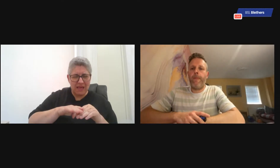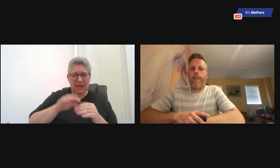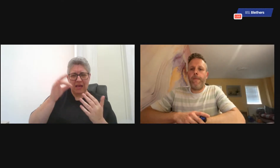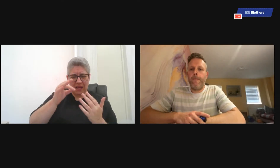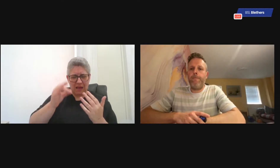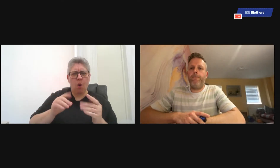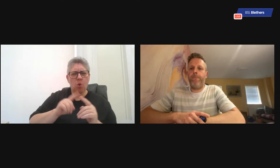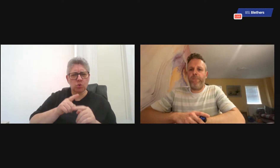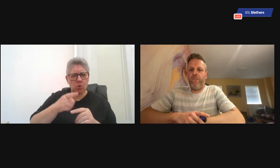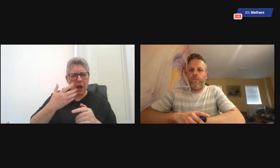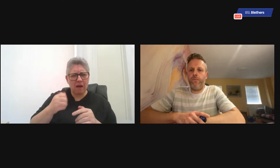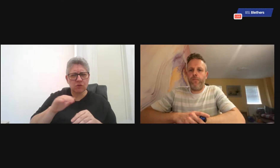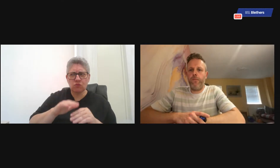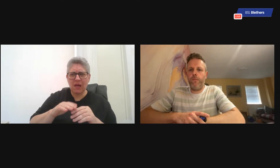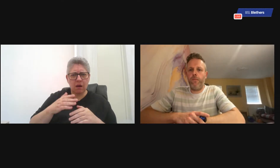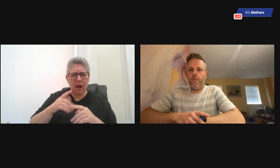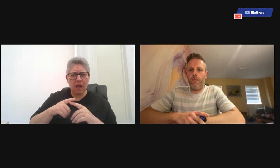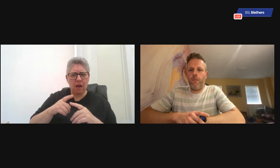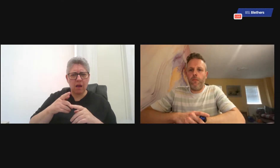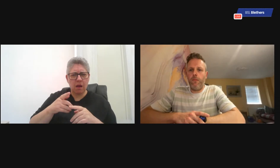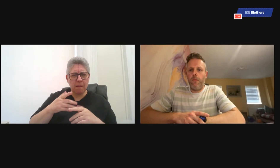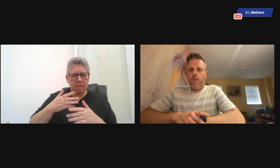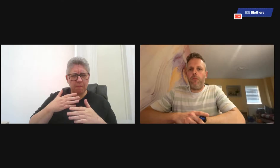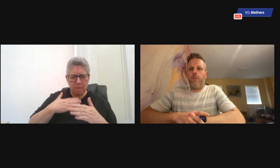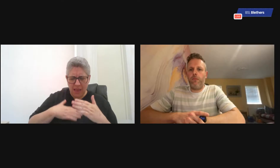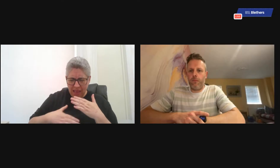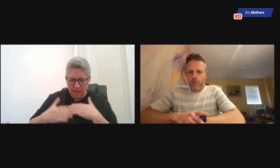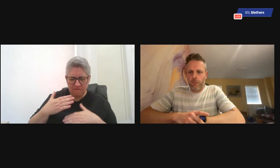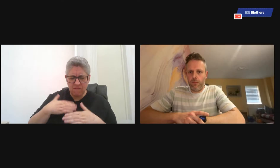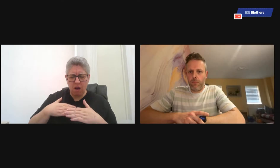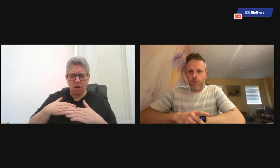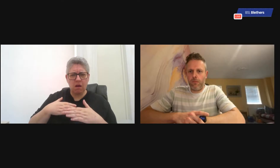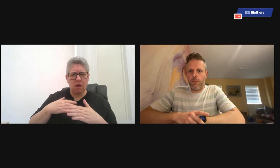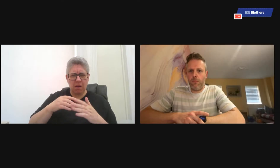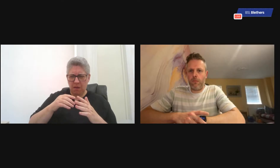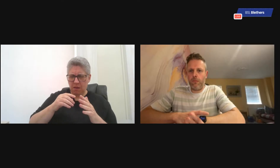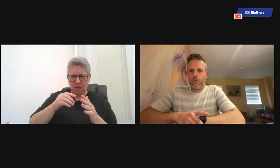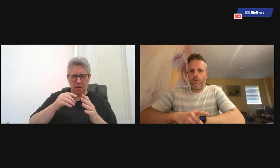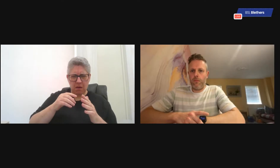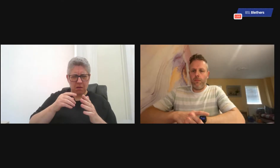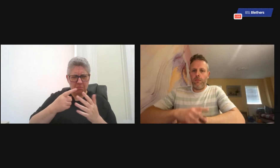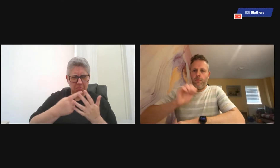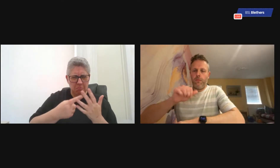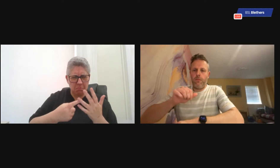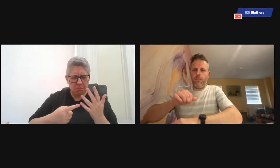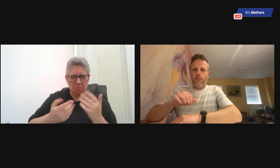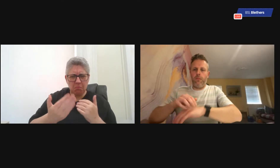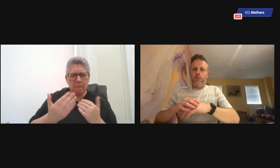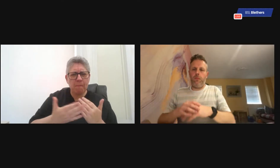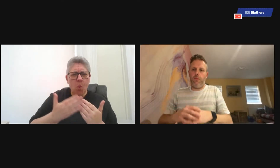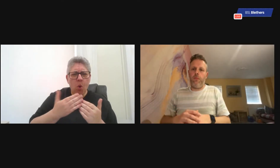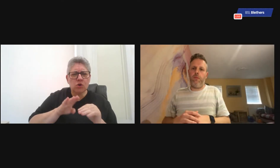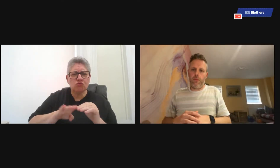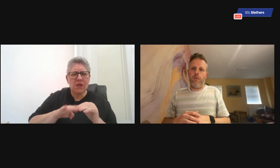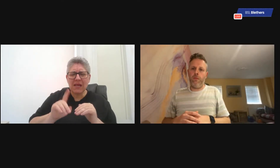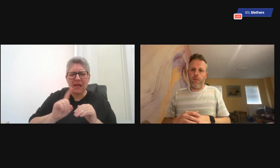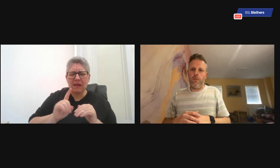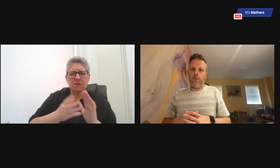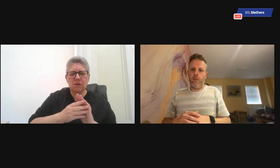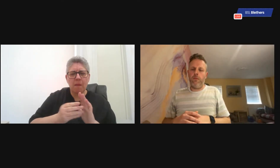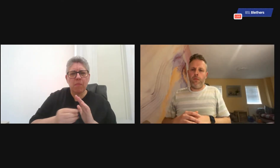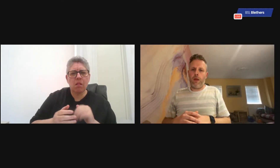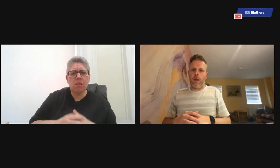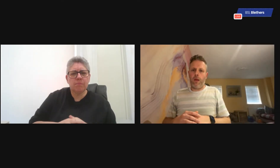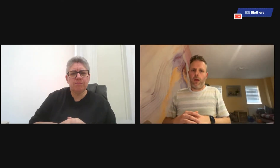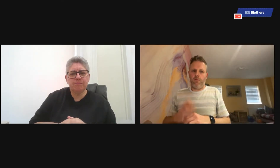support. That's a good idea. Okay, so you go through all this specific training on sort of behavior and various